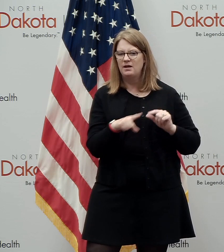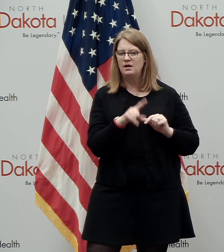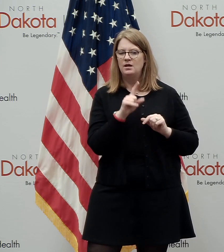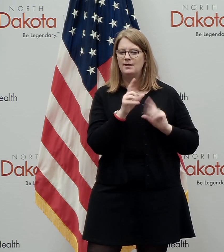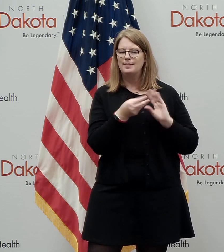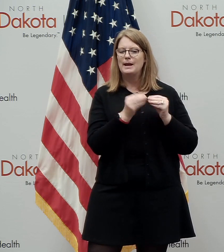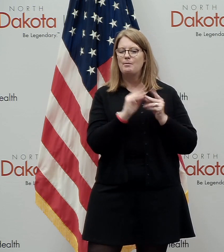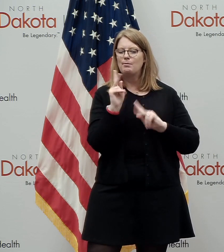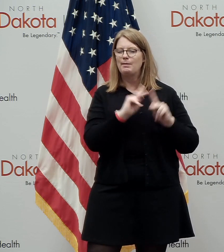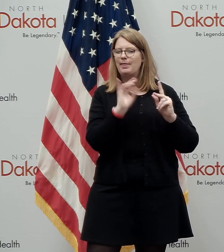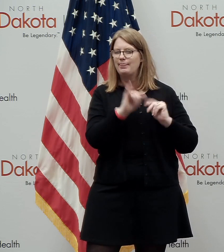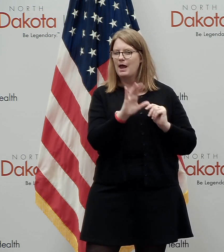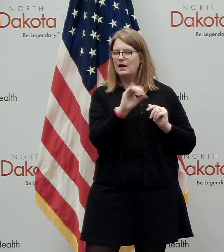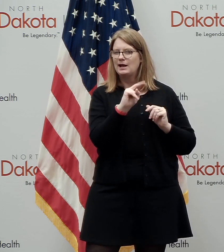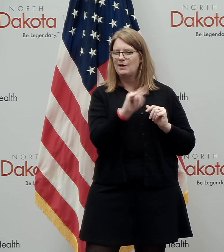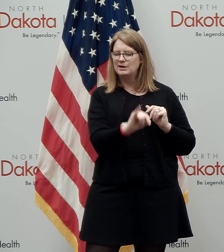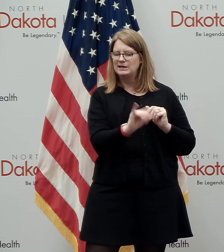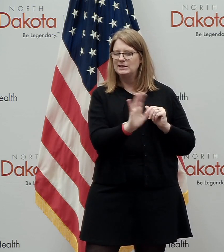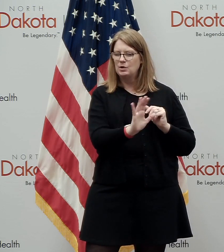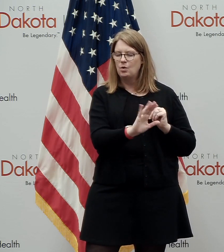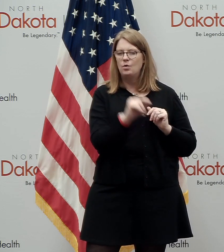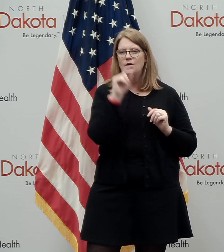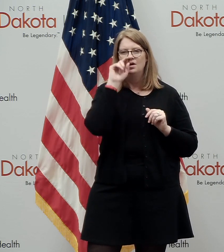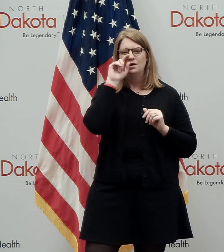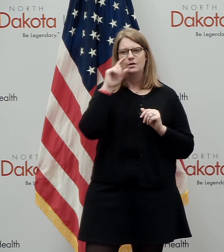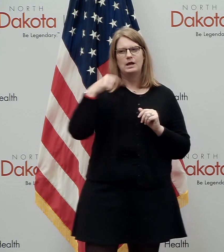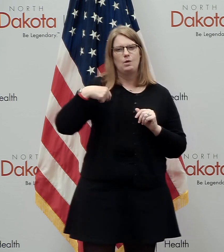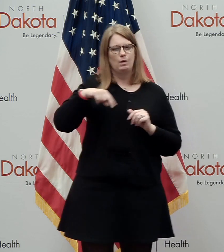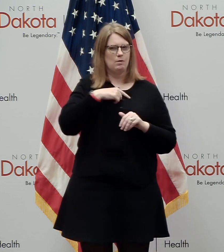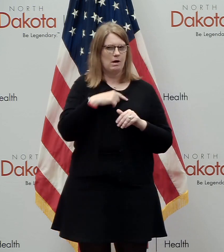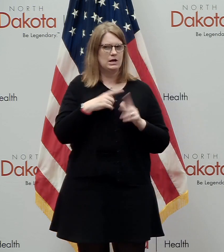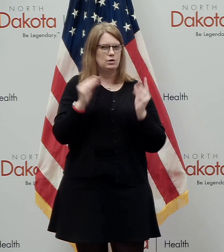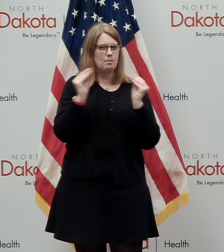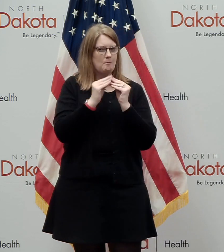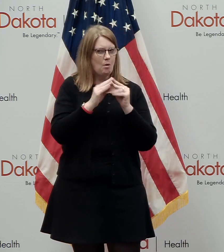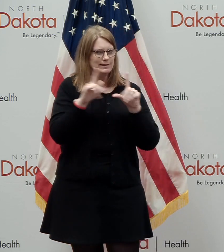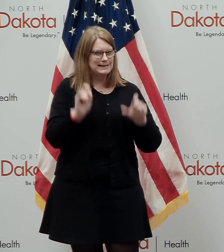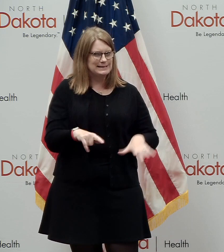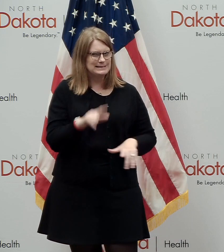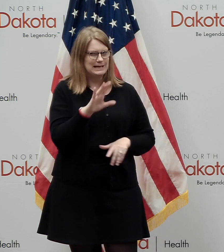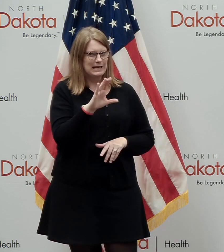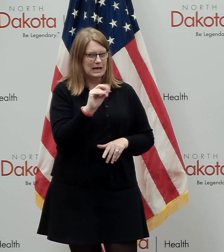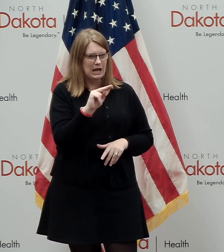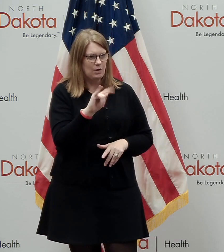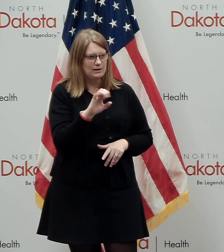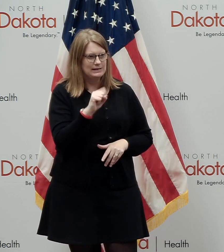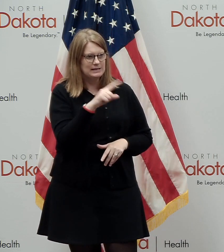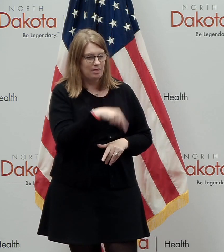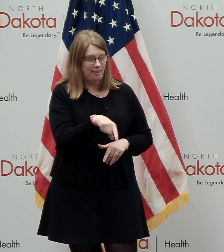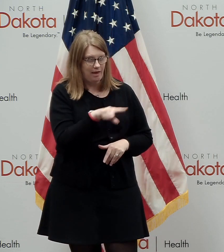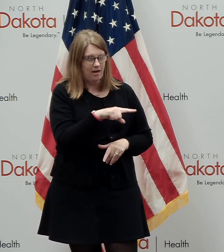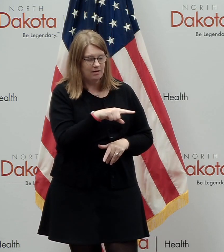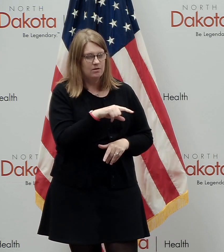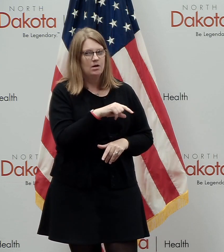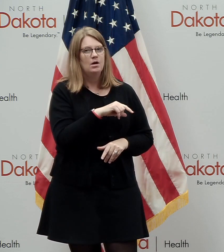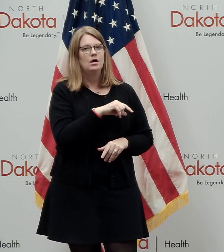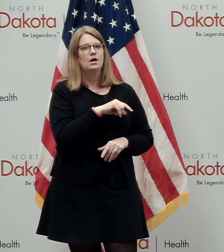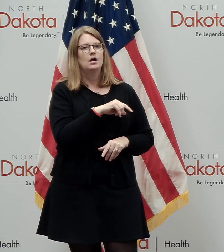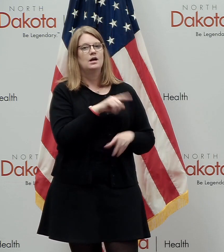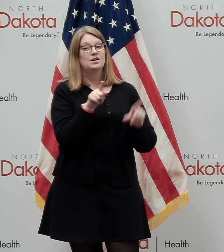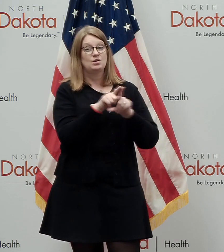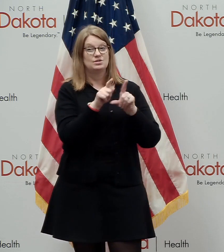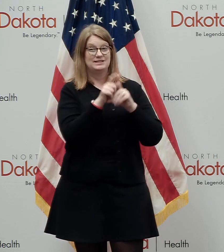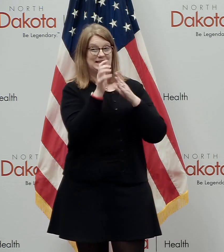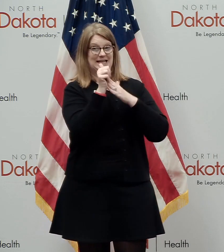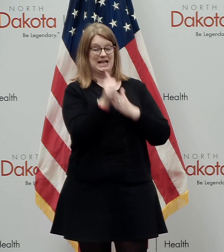well, and so we just said, hey, we want to make sure that we're doing enough testing in those counties, and we want to make sure that just as a guideline,